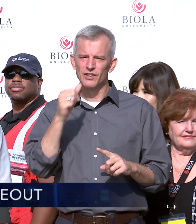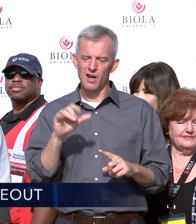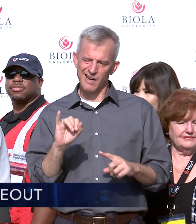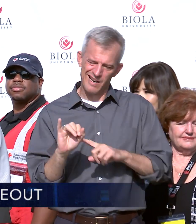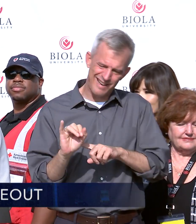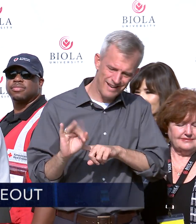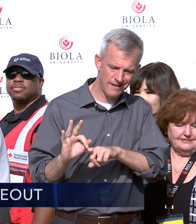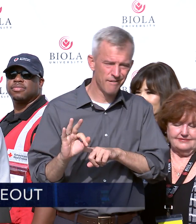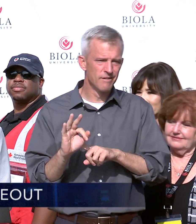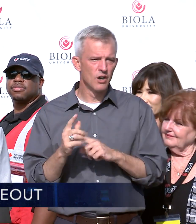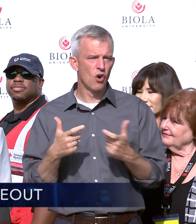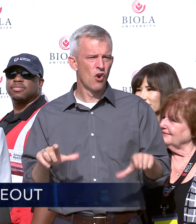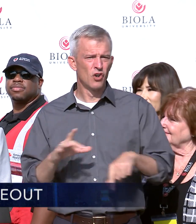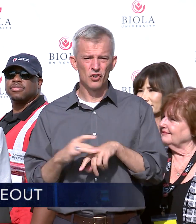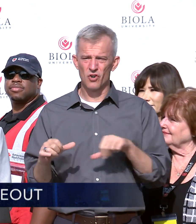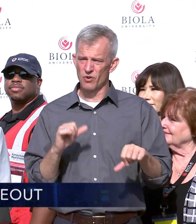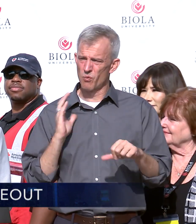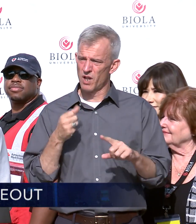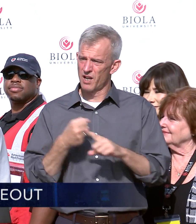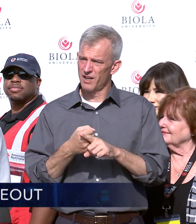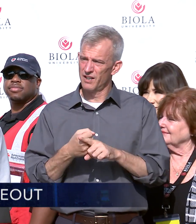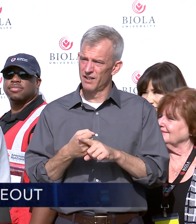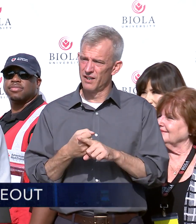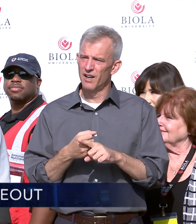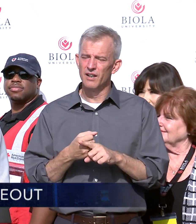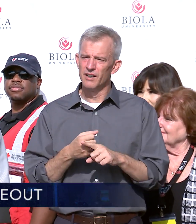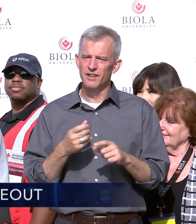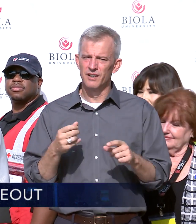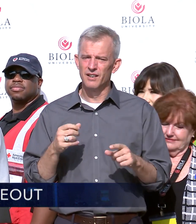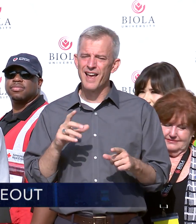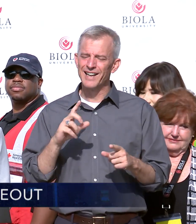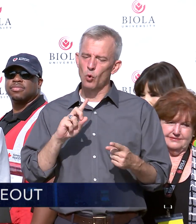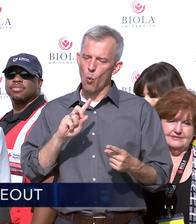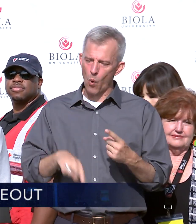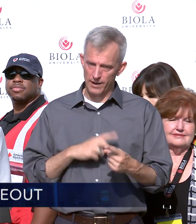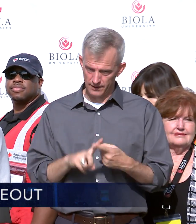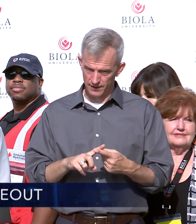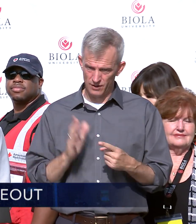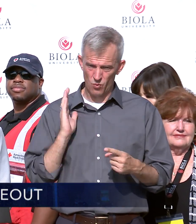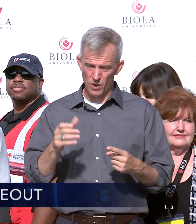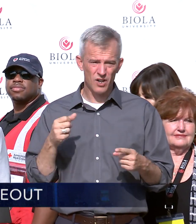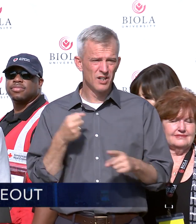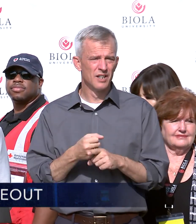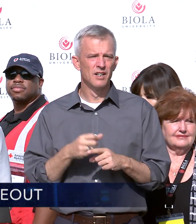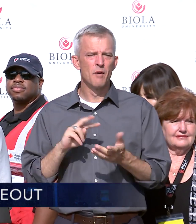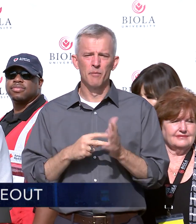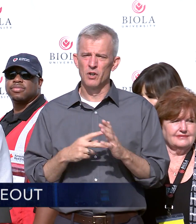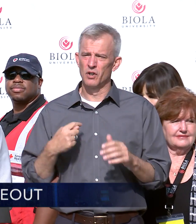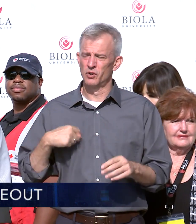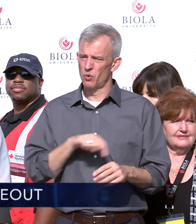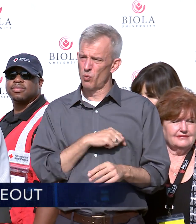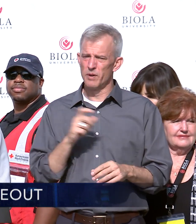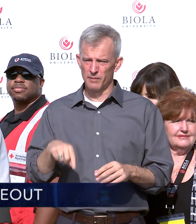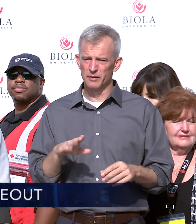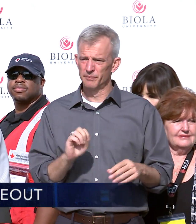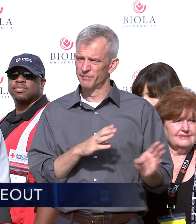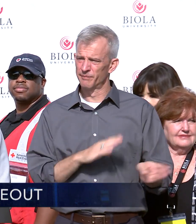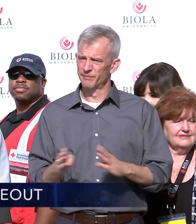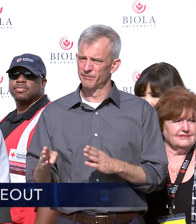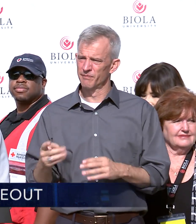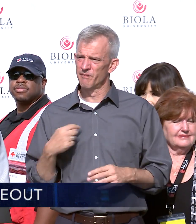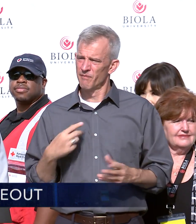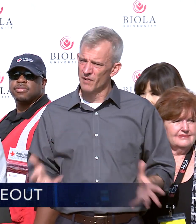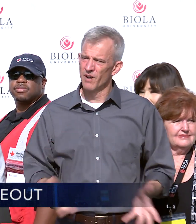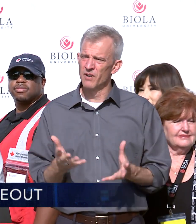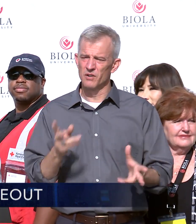a large earthquake will hit, but when. And it's up to all of us to be prepared. I encourage residents in